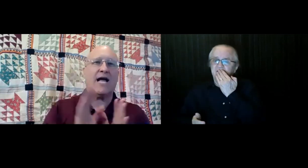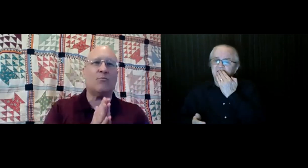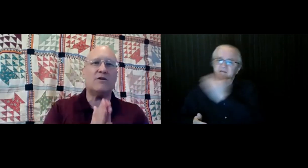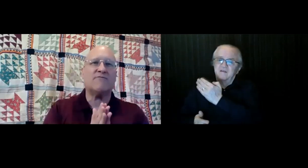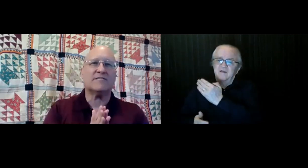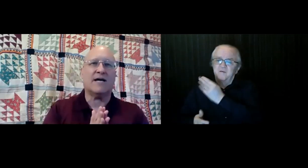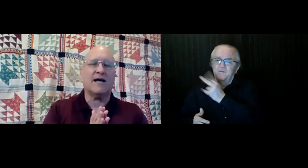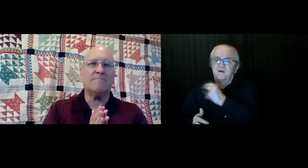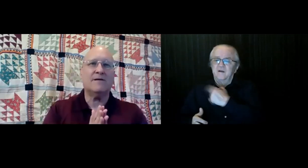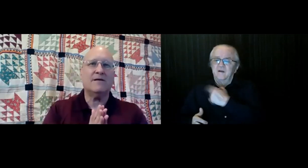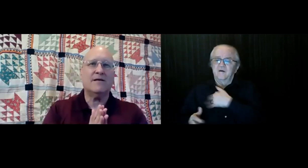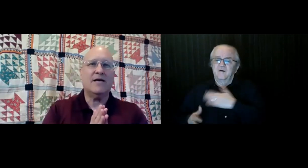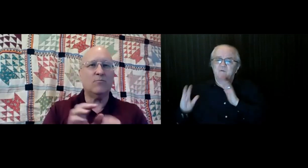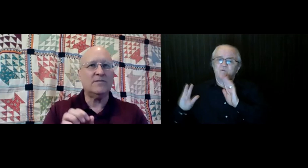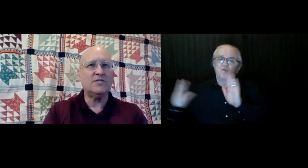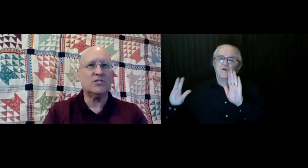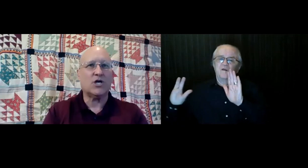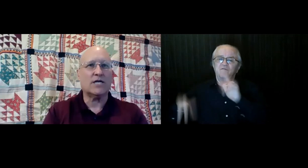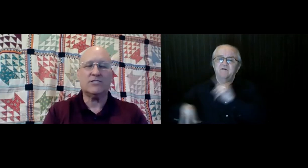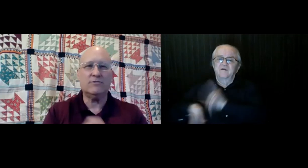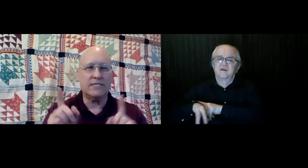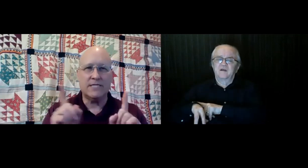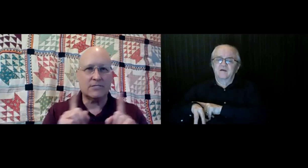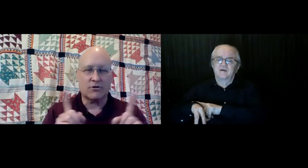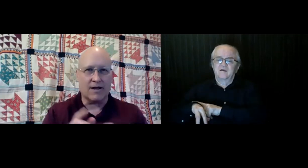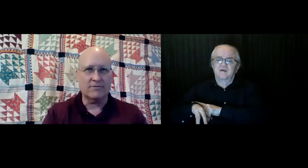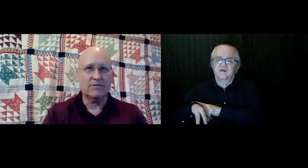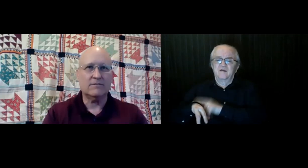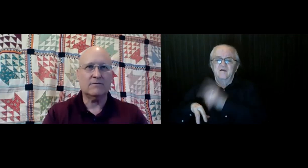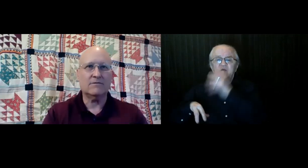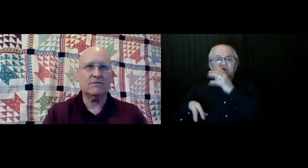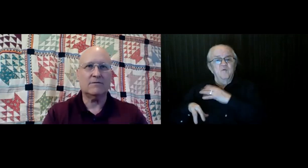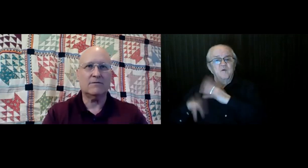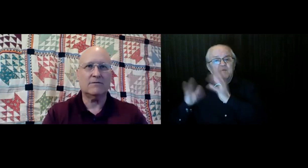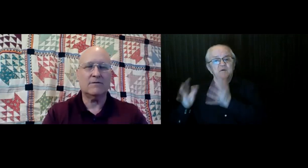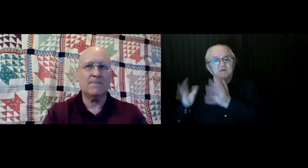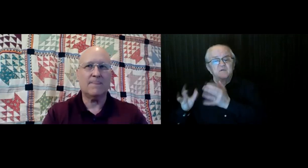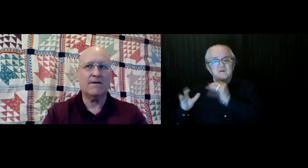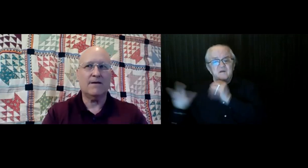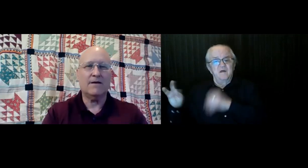much. I had a wonderful time." And the woman she was talking to did not turn around.